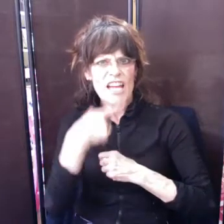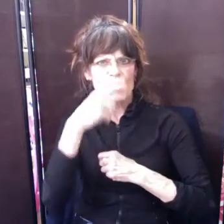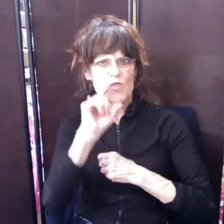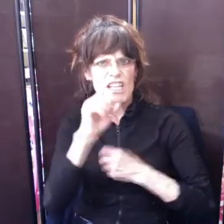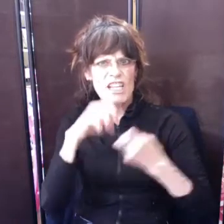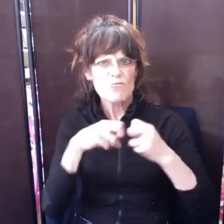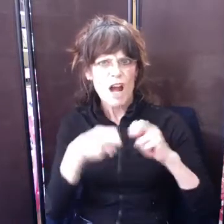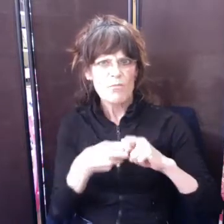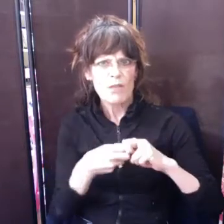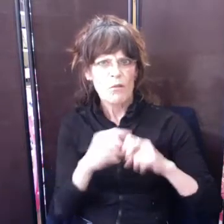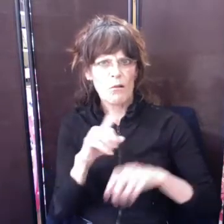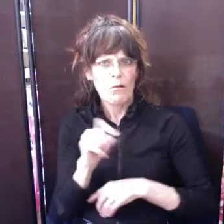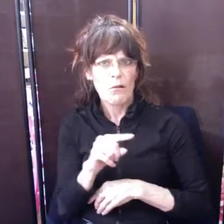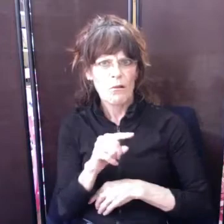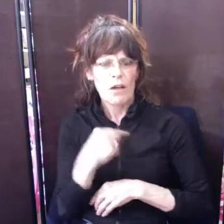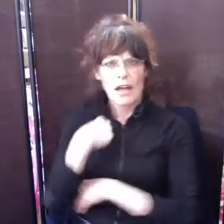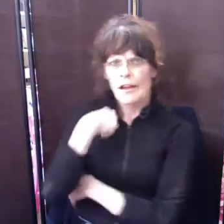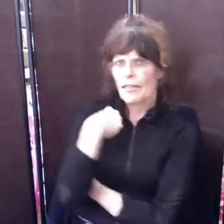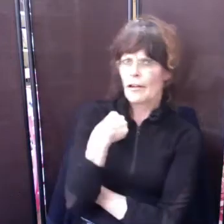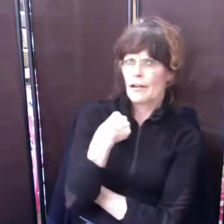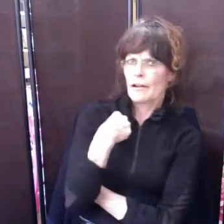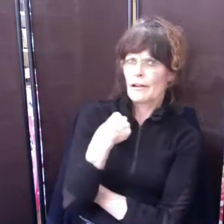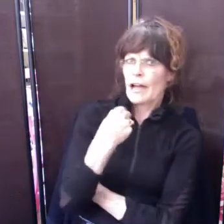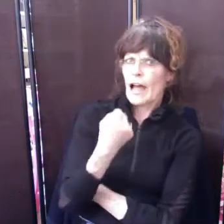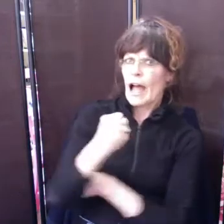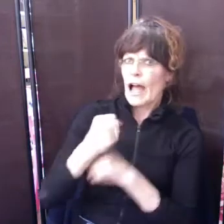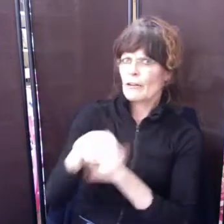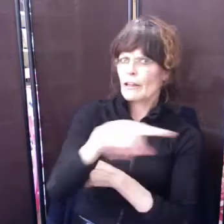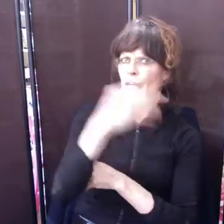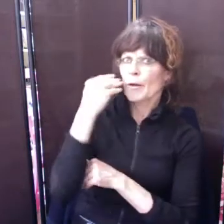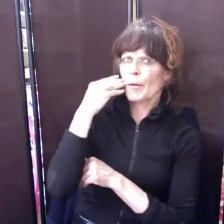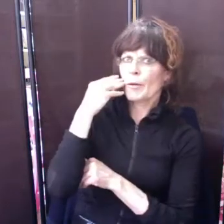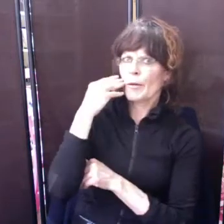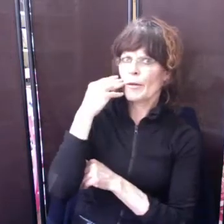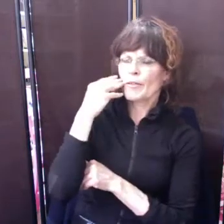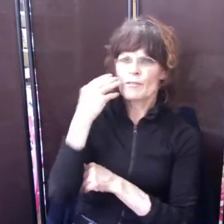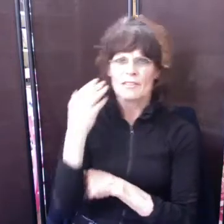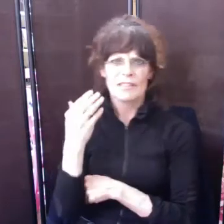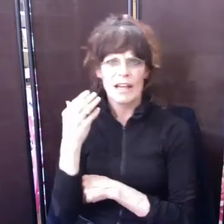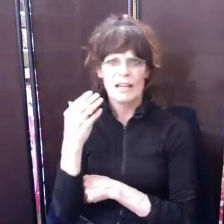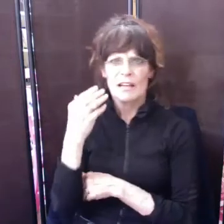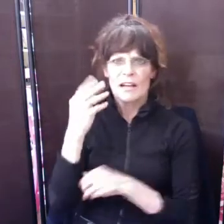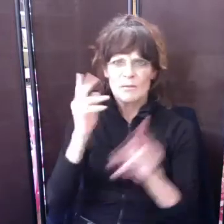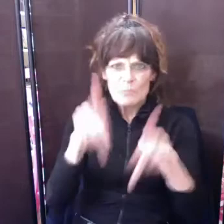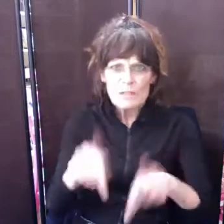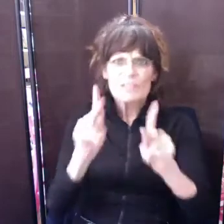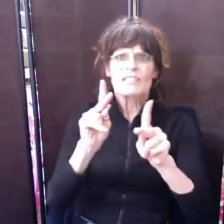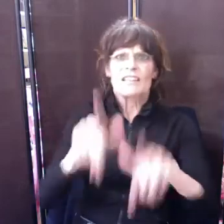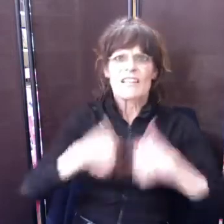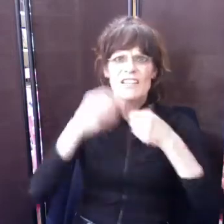problem?" And I thought, how do they know? You know, it was like there was a phantom living in the television and there was a telephone